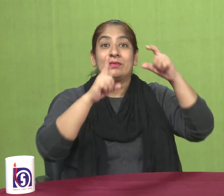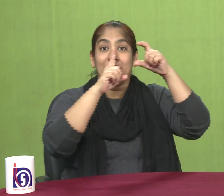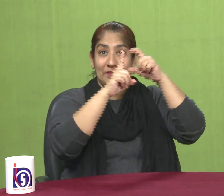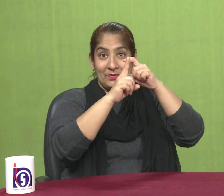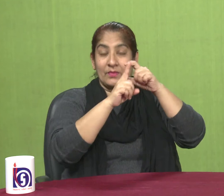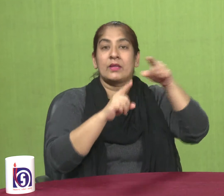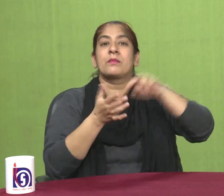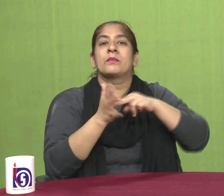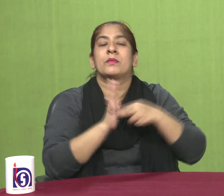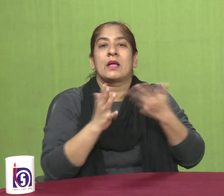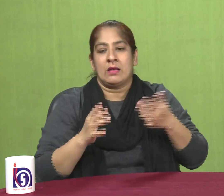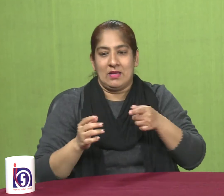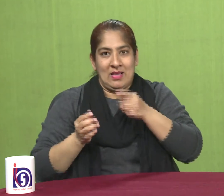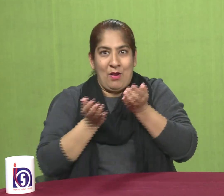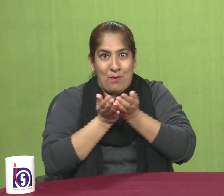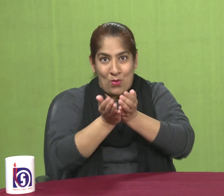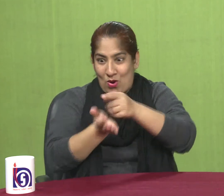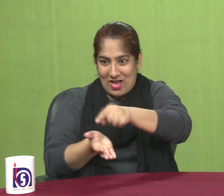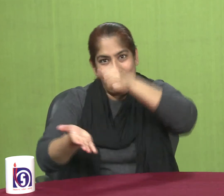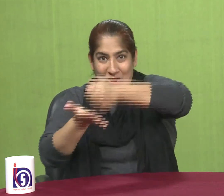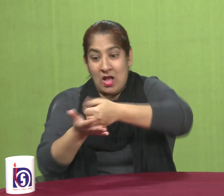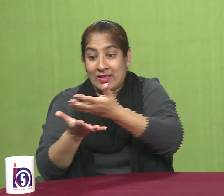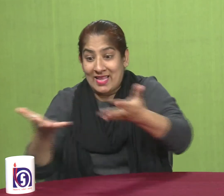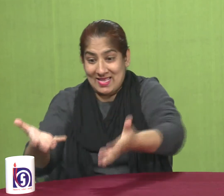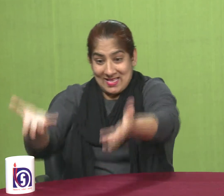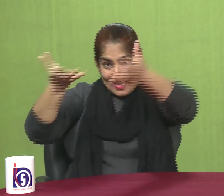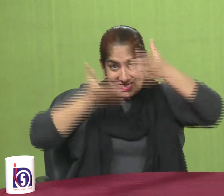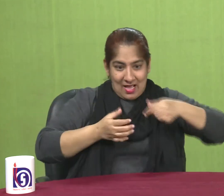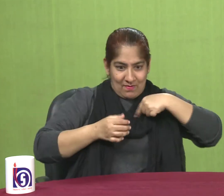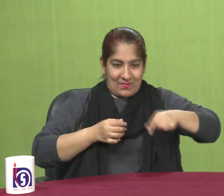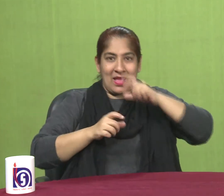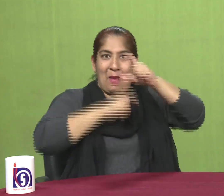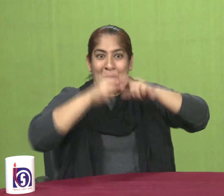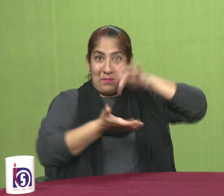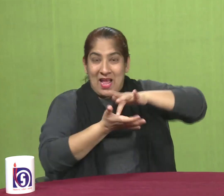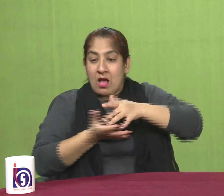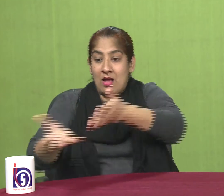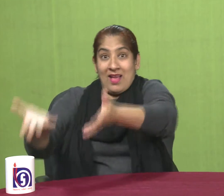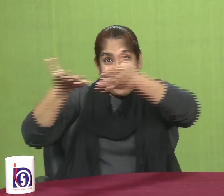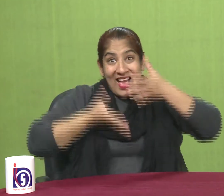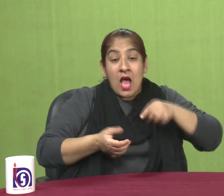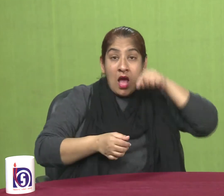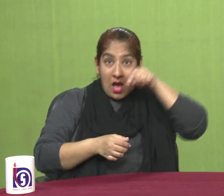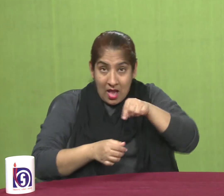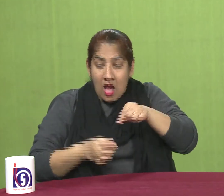D is dispatch of goods by railway or road.